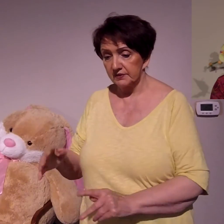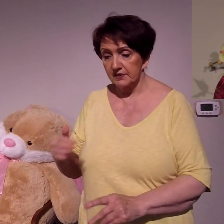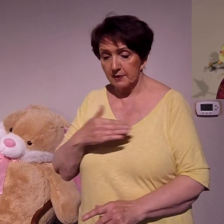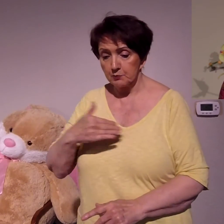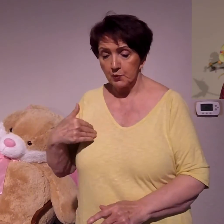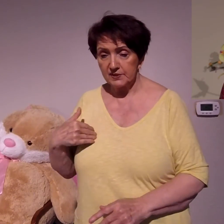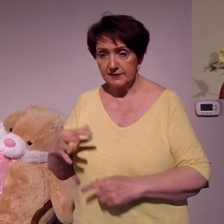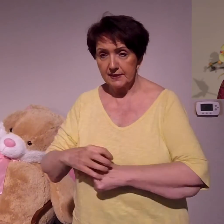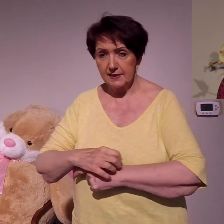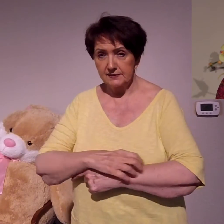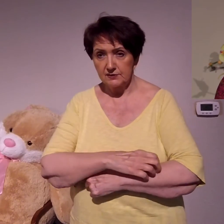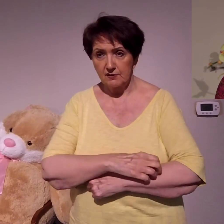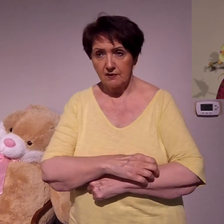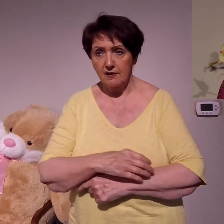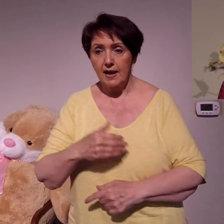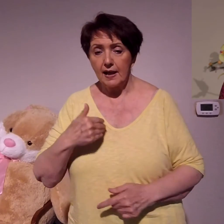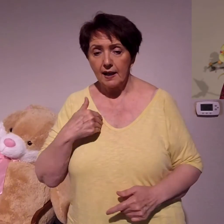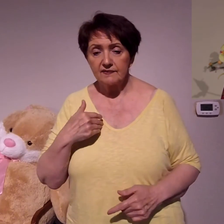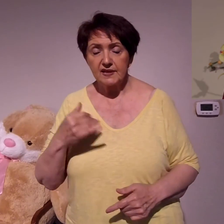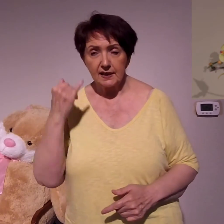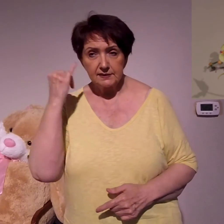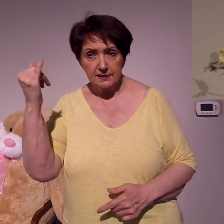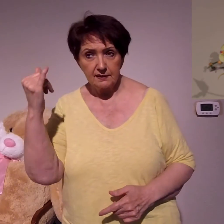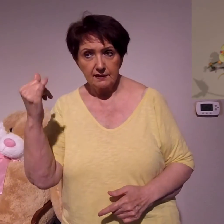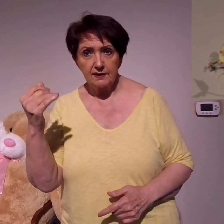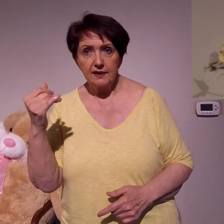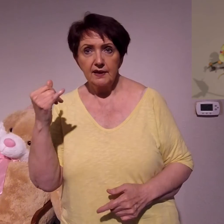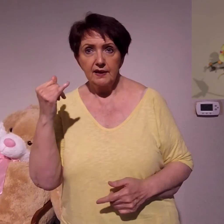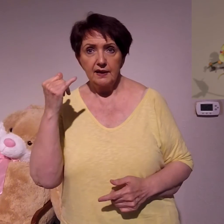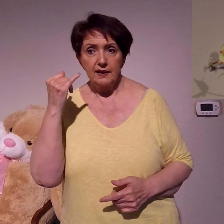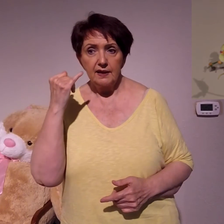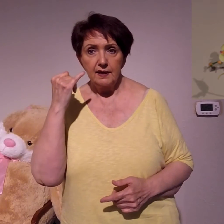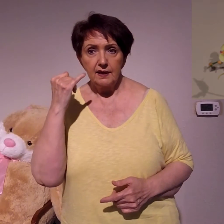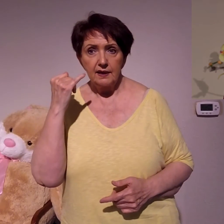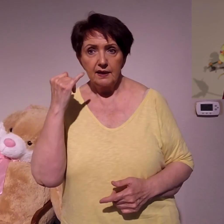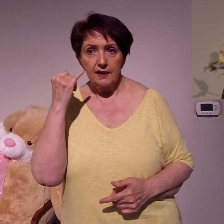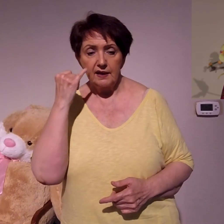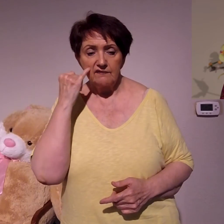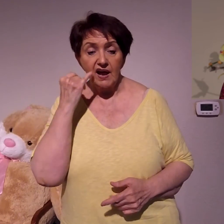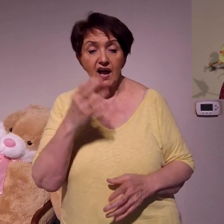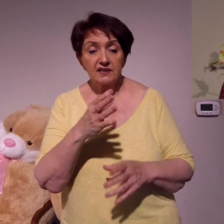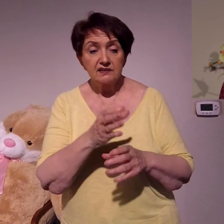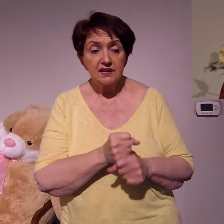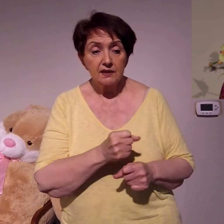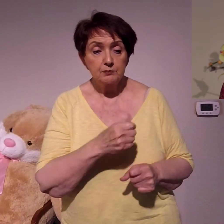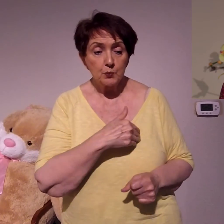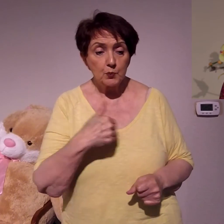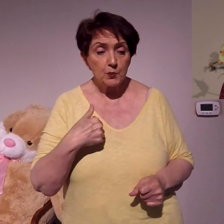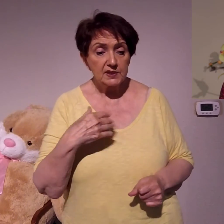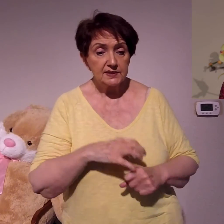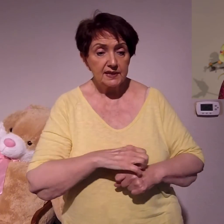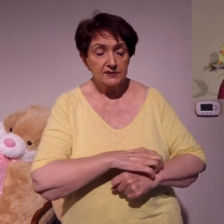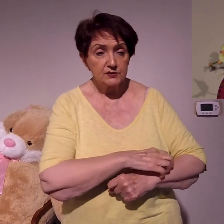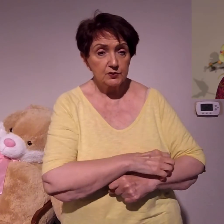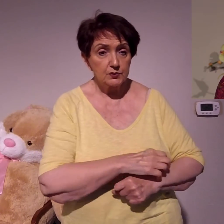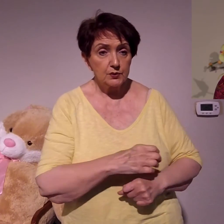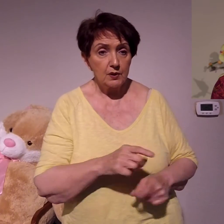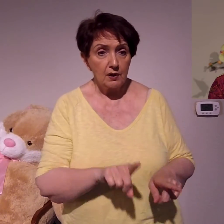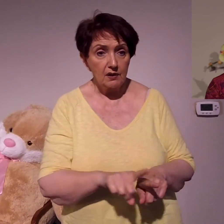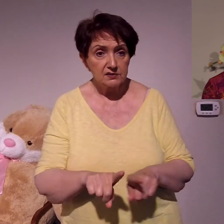is a nurturing part of the body. It's used to nurture other people, whatever. And what I got very clear